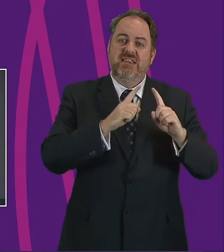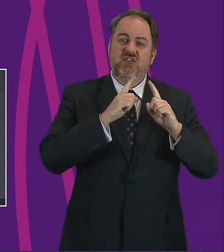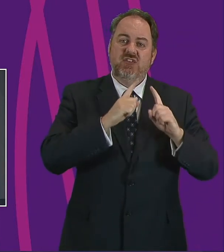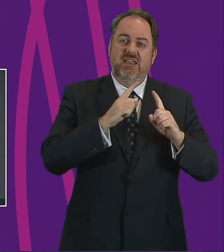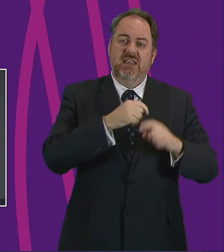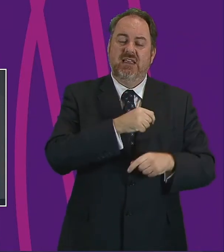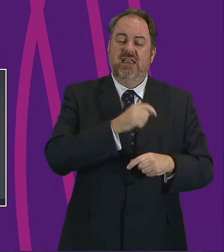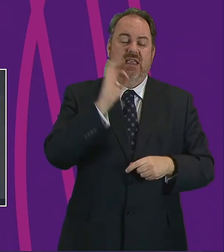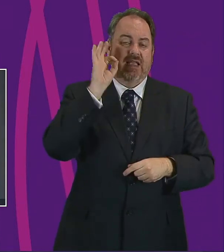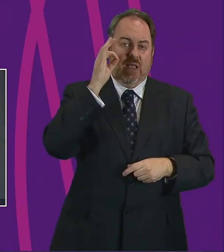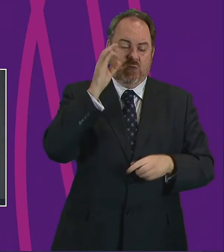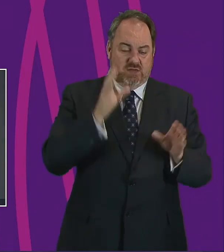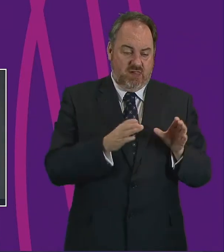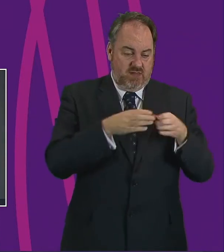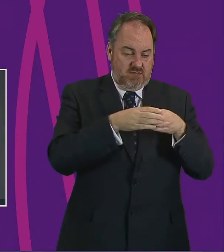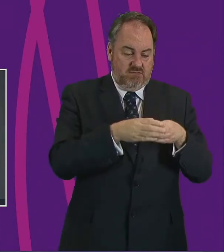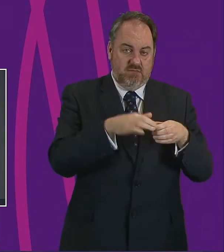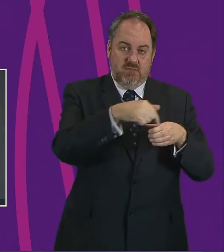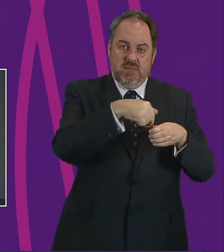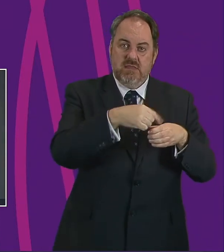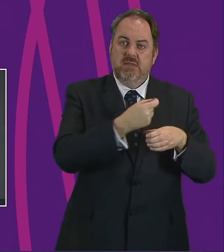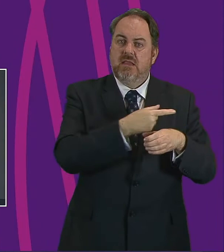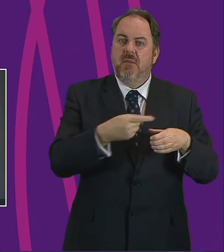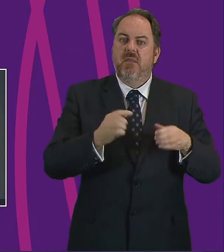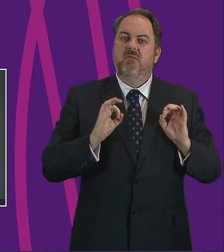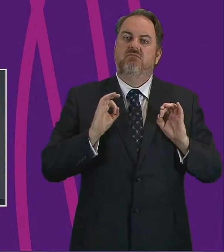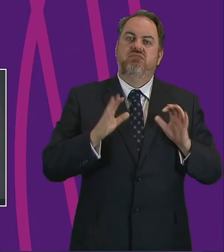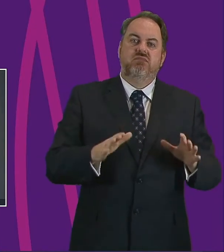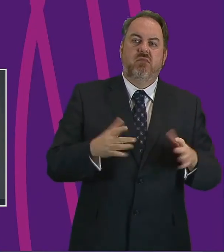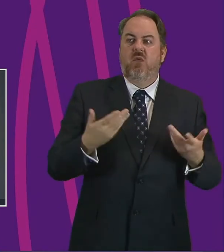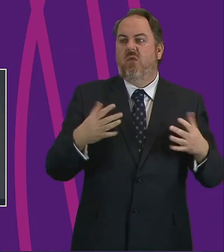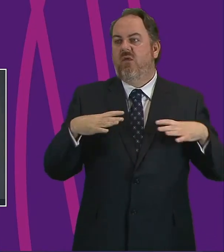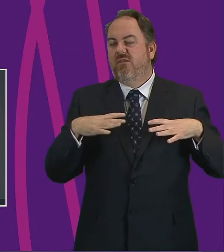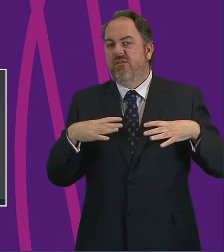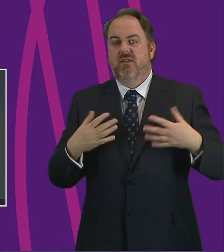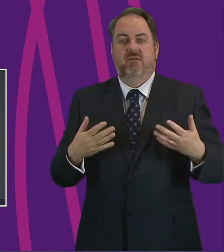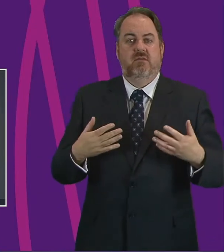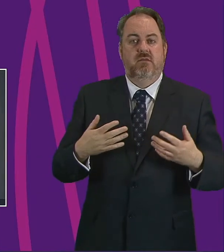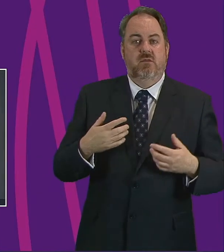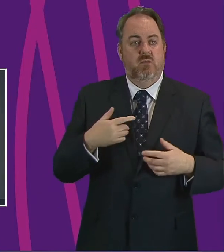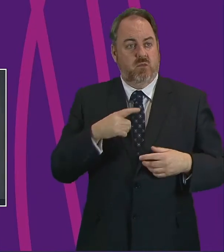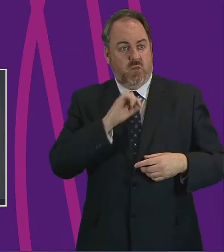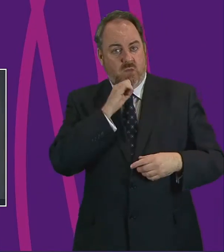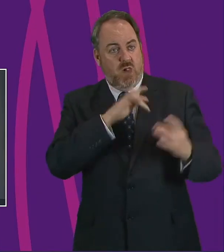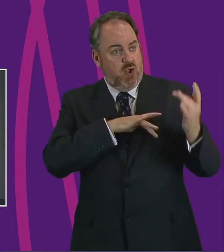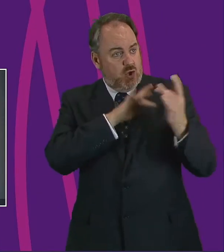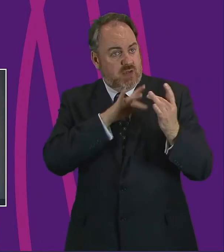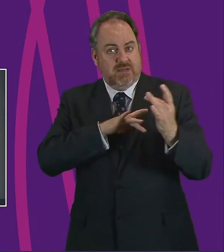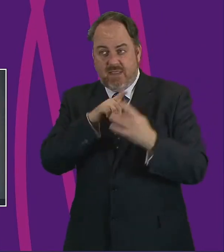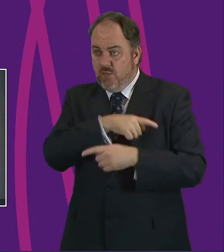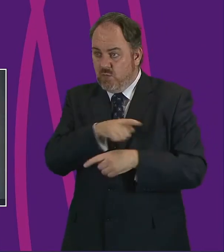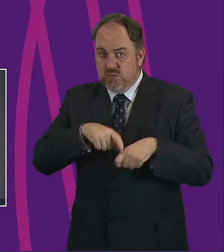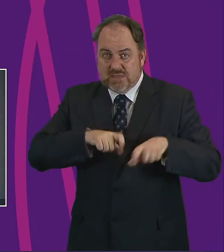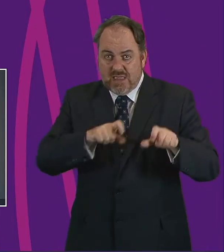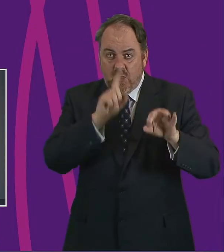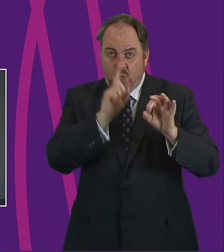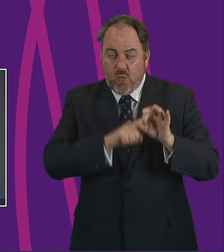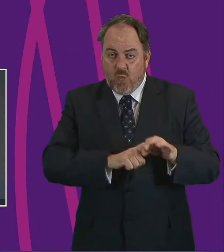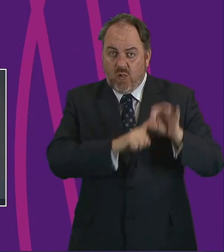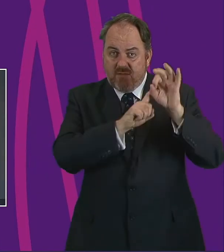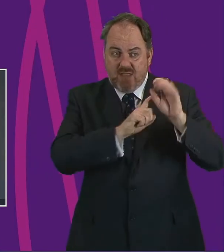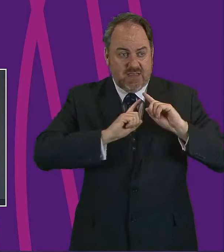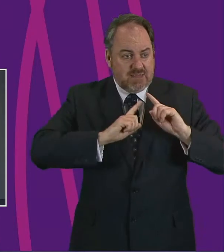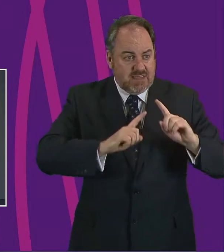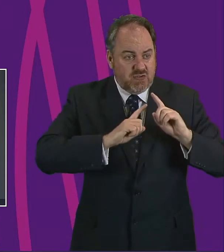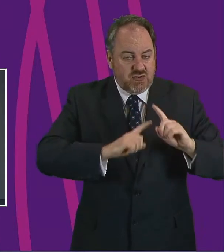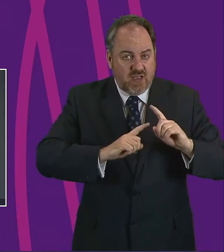The General Teaching Council will be contacting those teachers to establish the opportunities that exist for them to